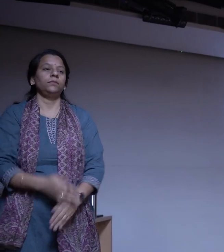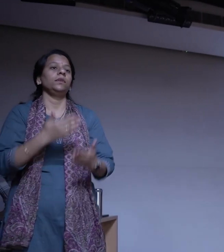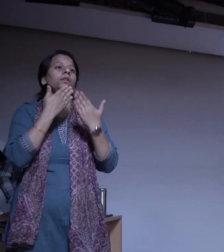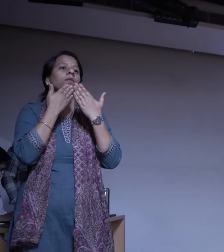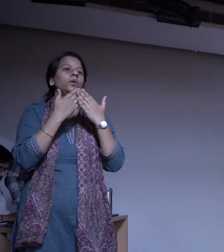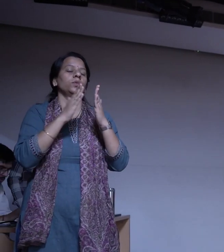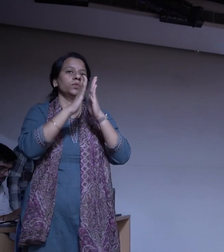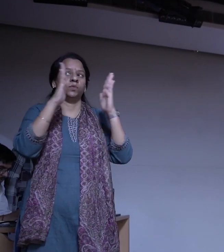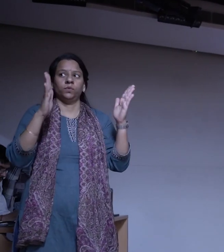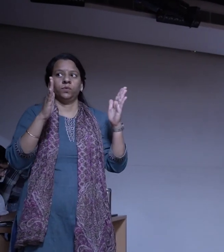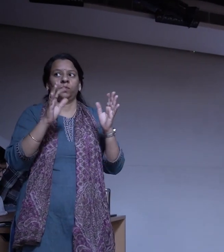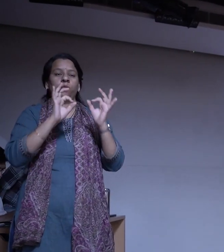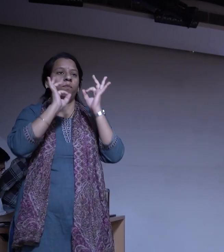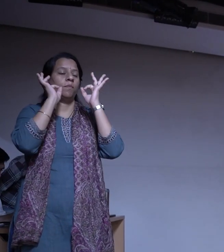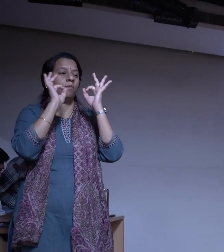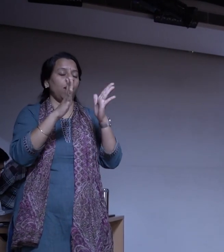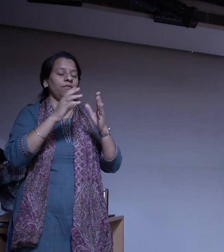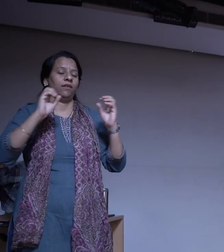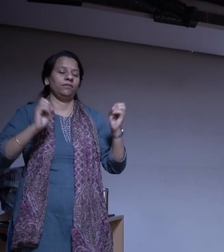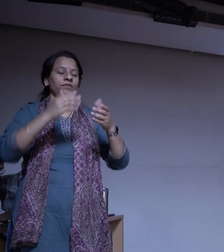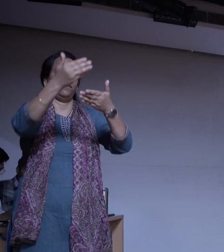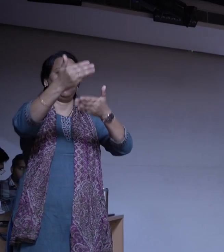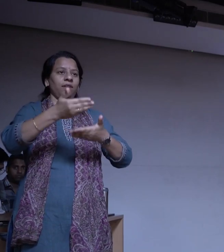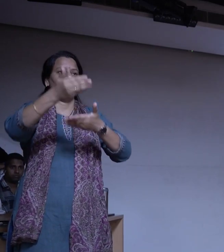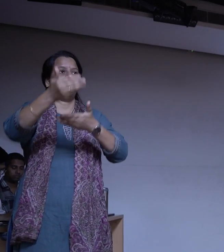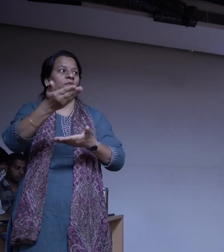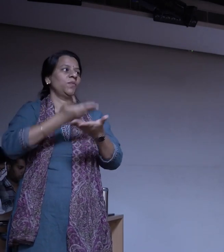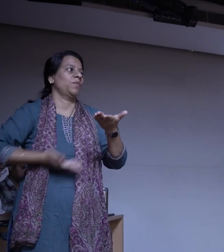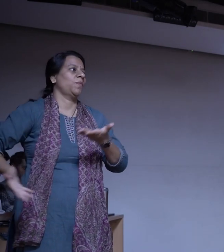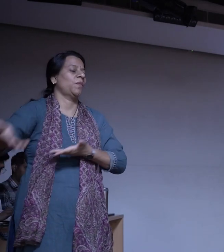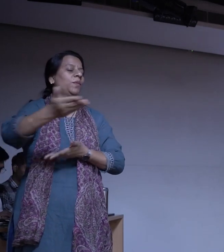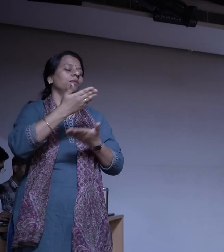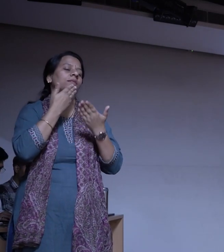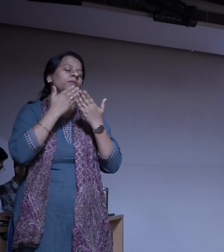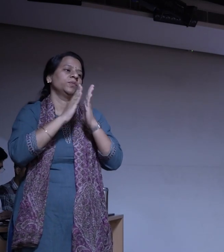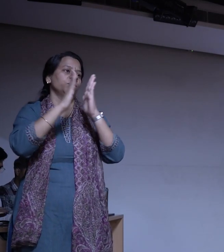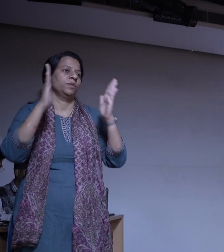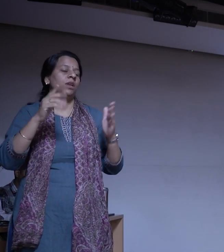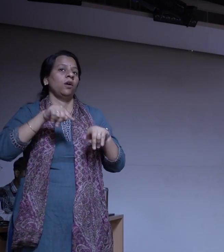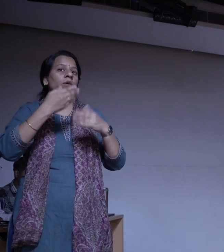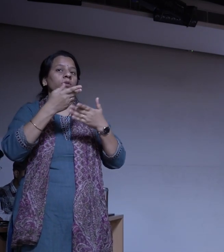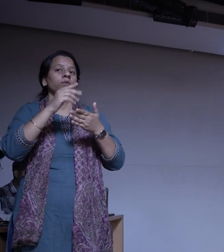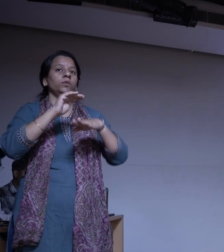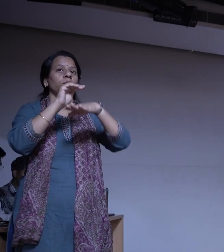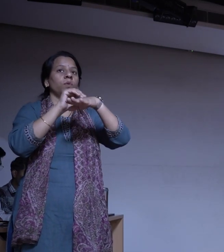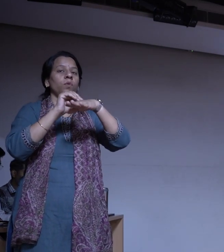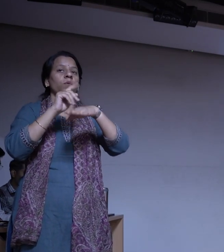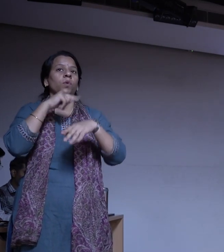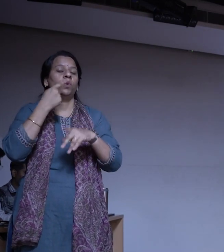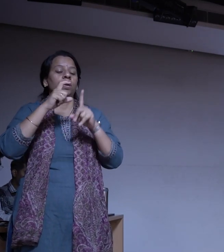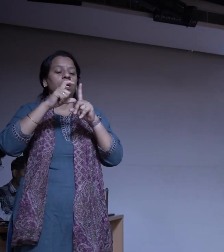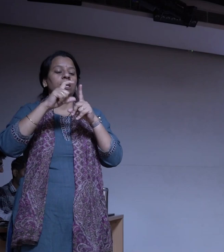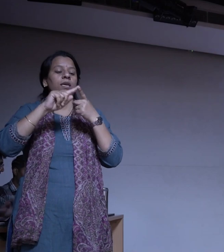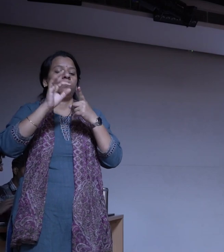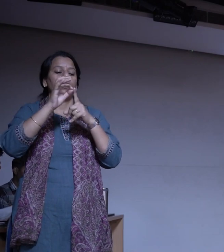thank you sir for setting the perfect tone and warmly welcoming our audience to the event now I would like to call on stage our